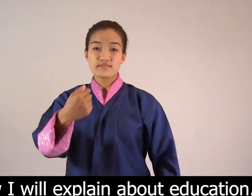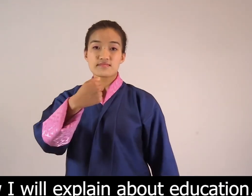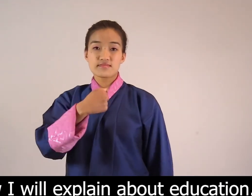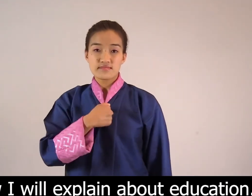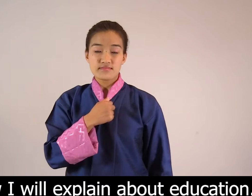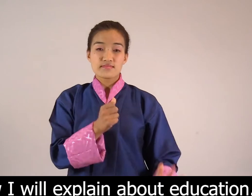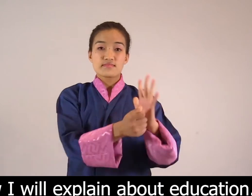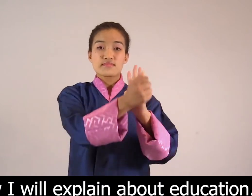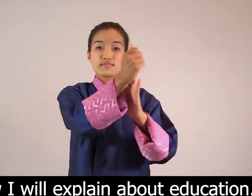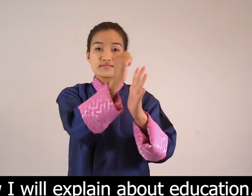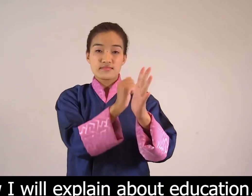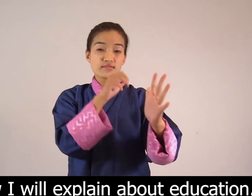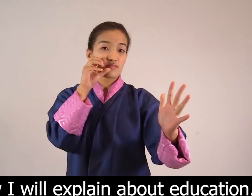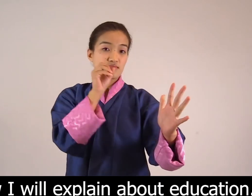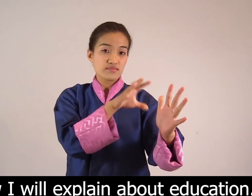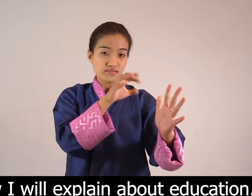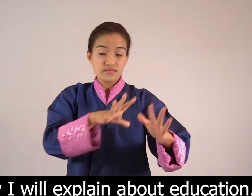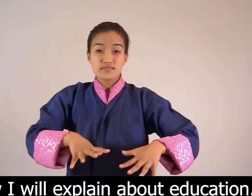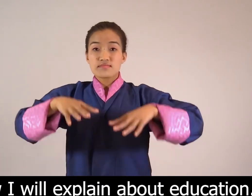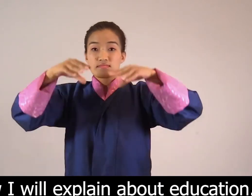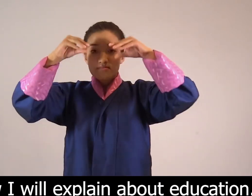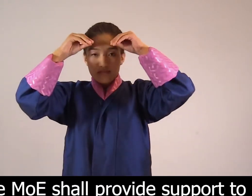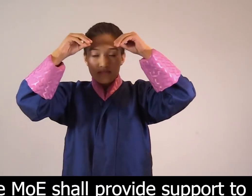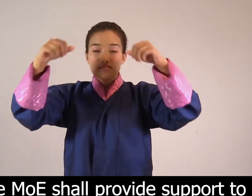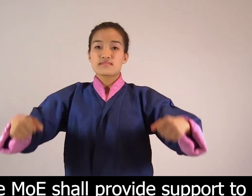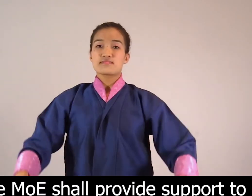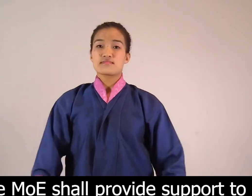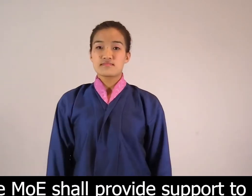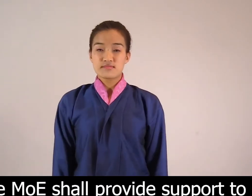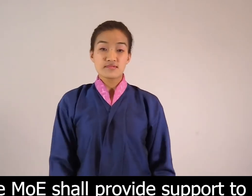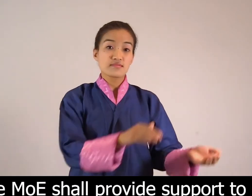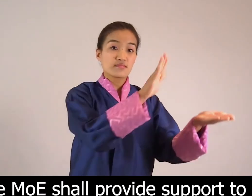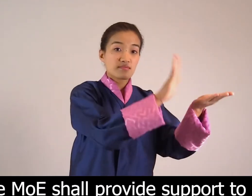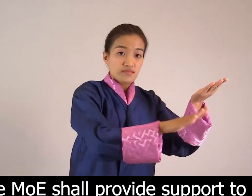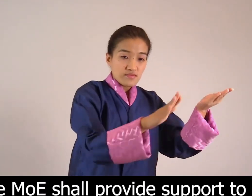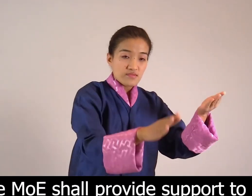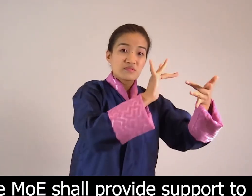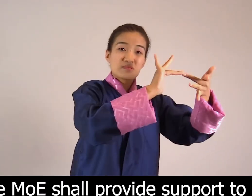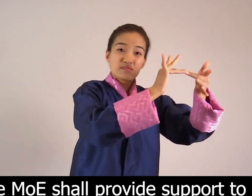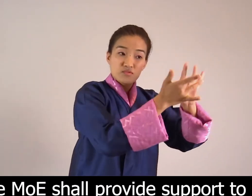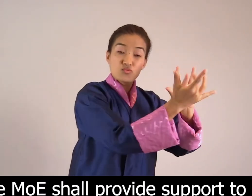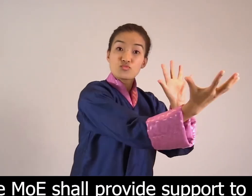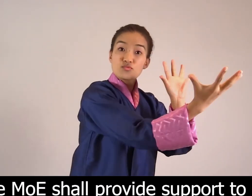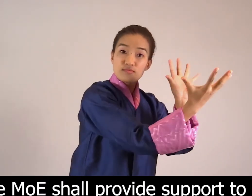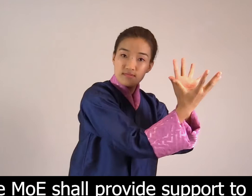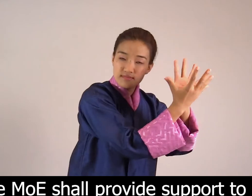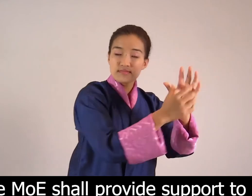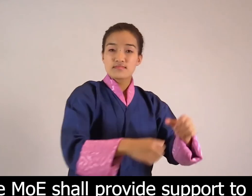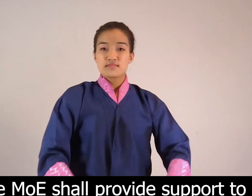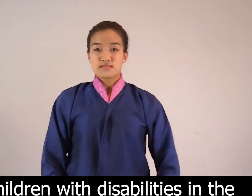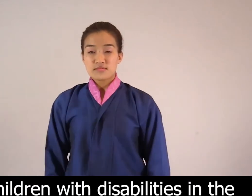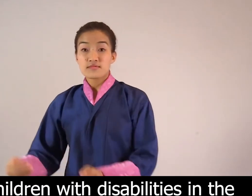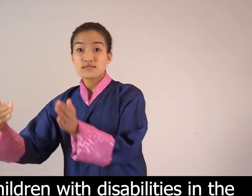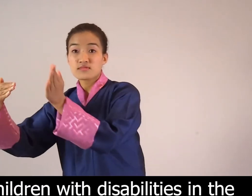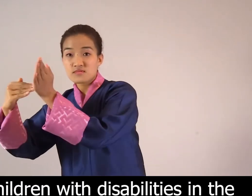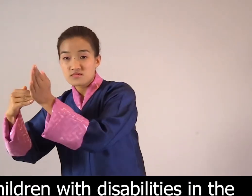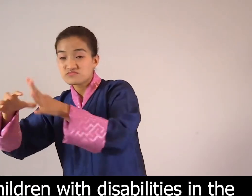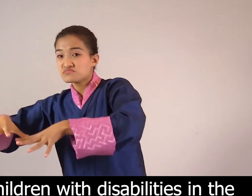Now, I will explain about education. The Ministry of Education shall provide support to children